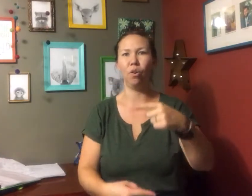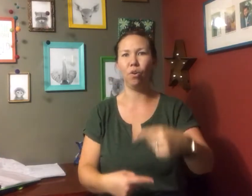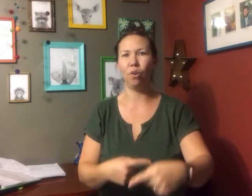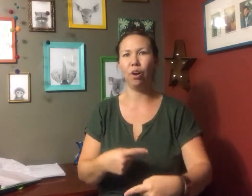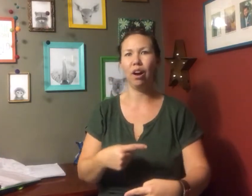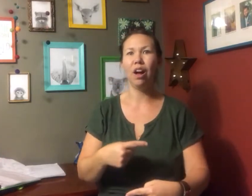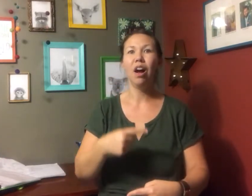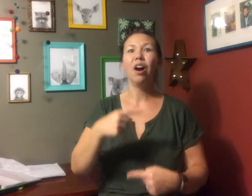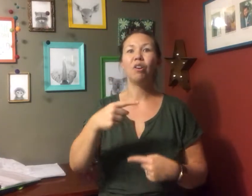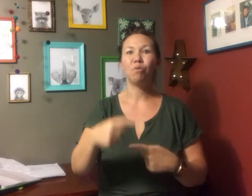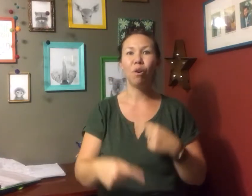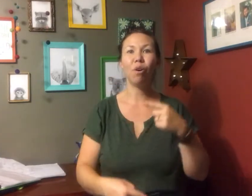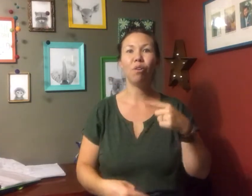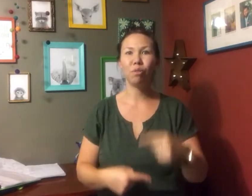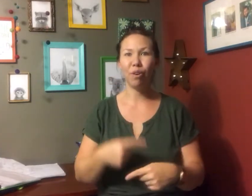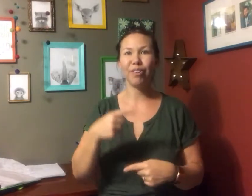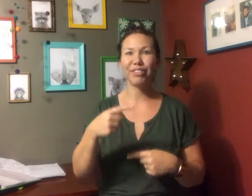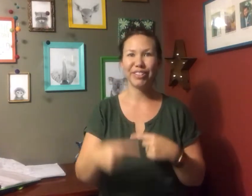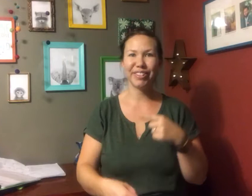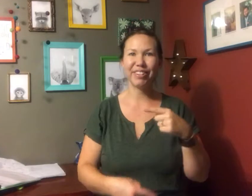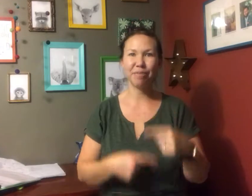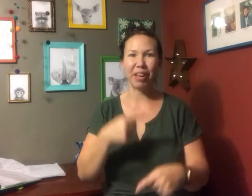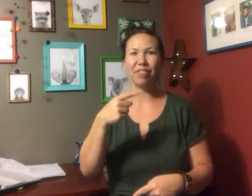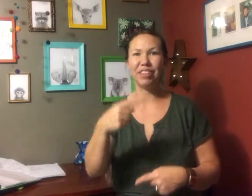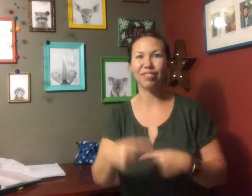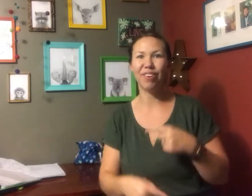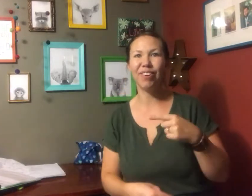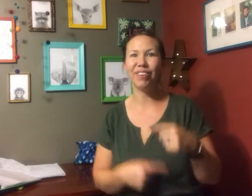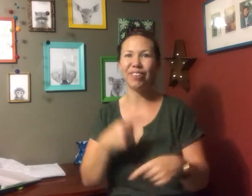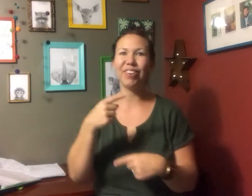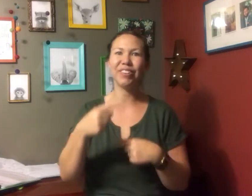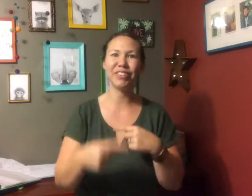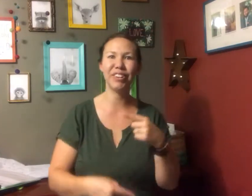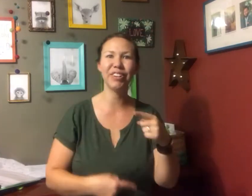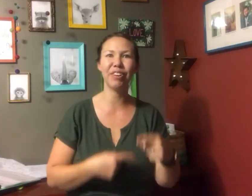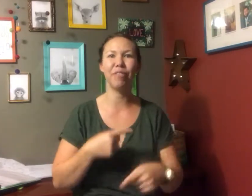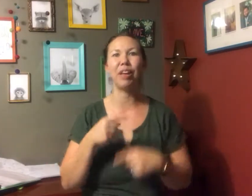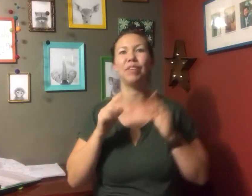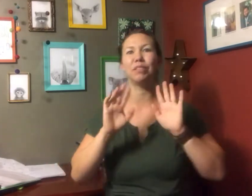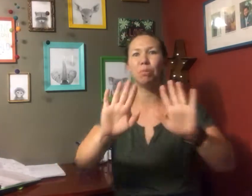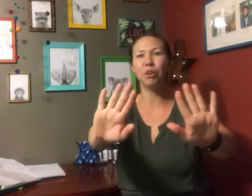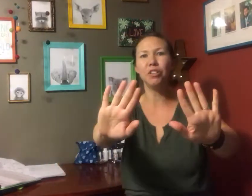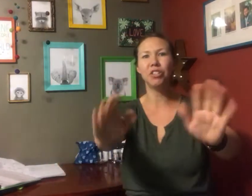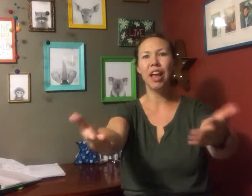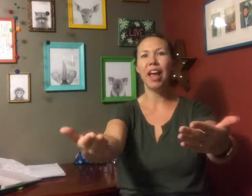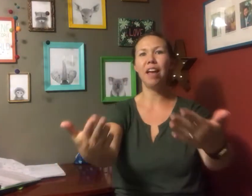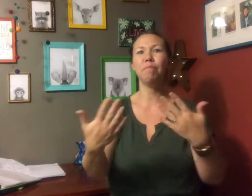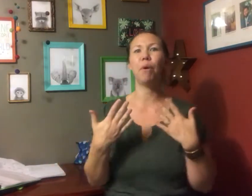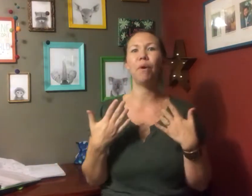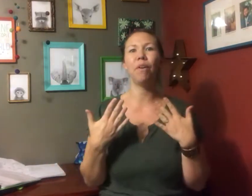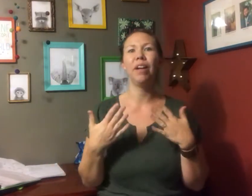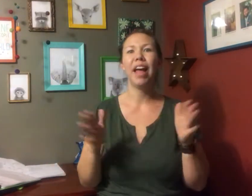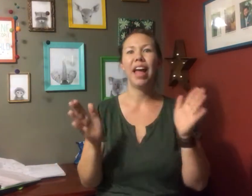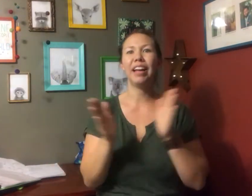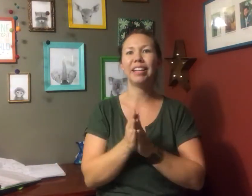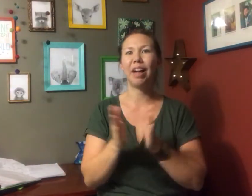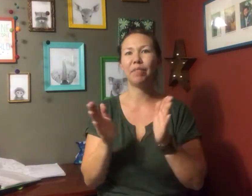slow. Roll, roll, sugar babies. Roll, roll, sugar babies. Push and pull and clap,